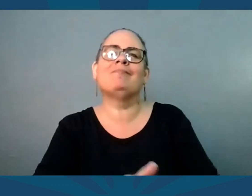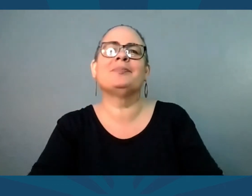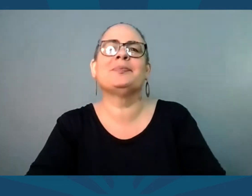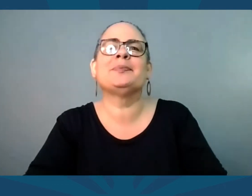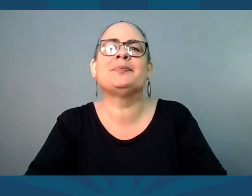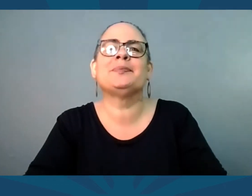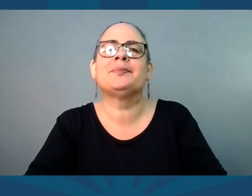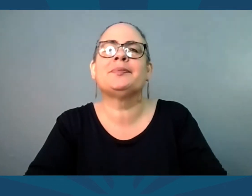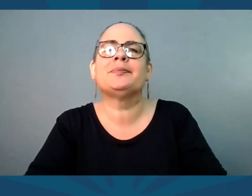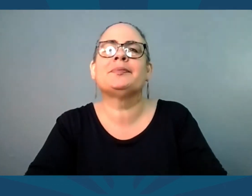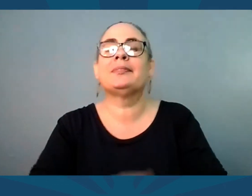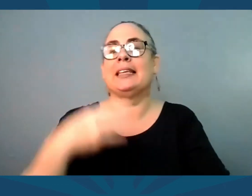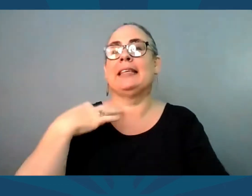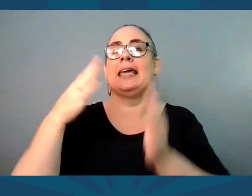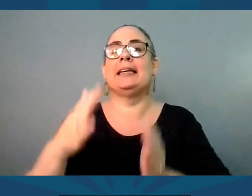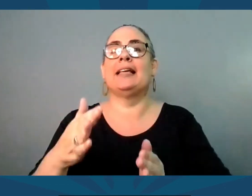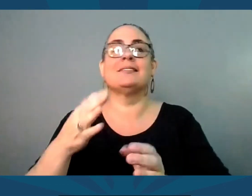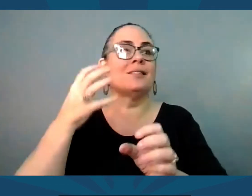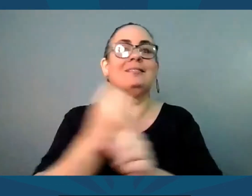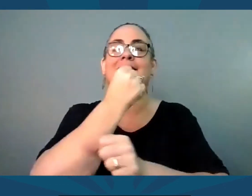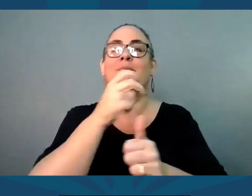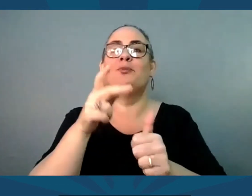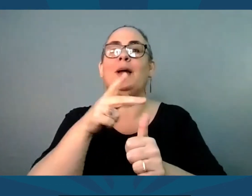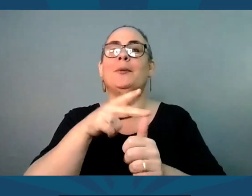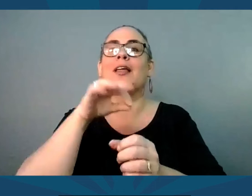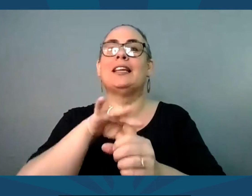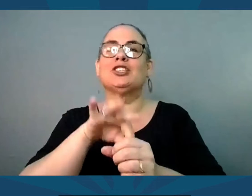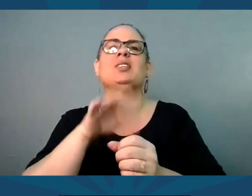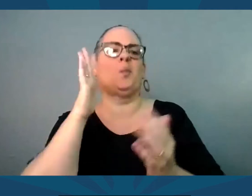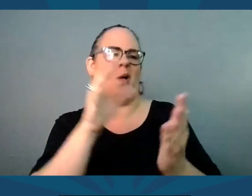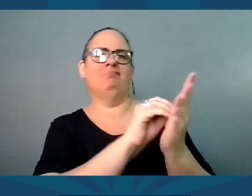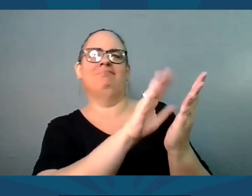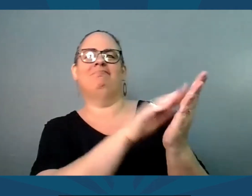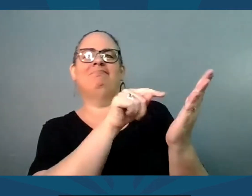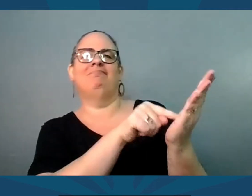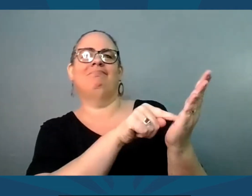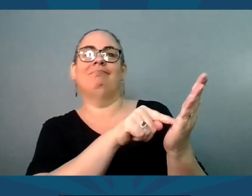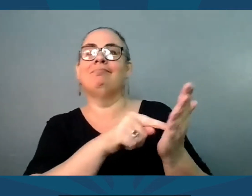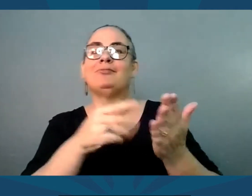it allows voters to determine who the nominees will be from each political party.